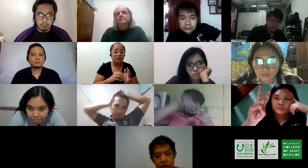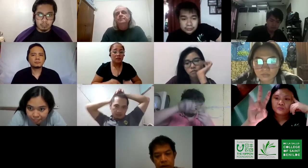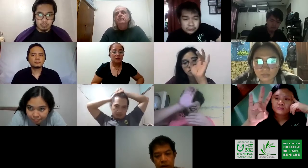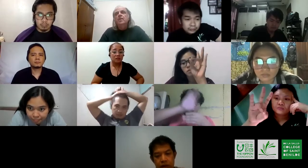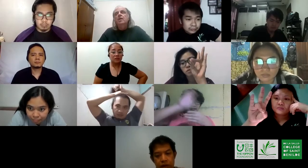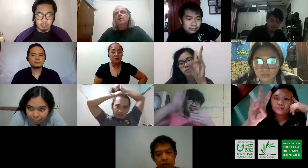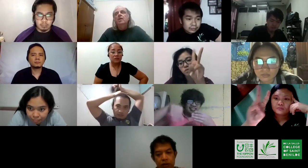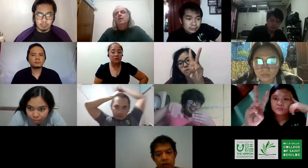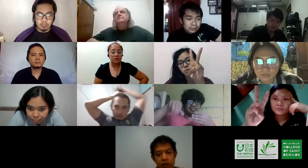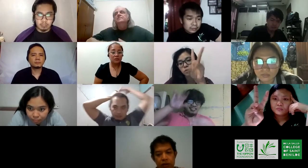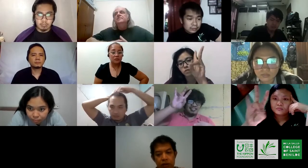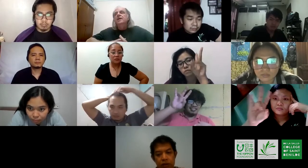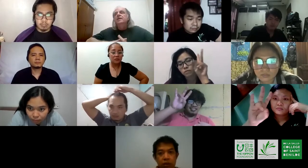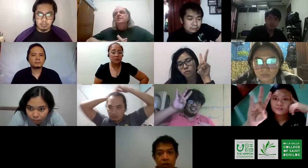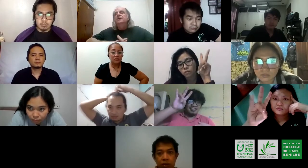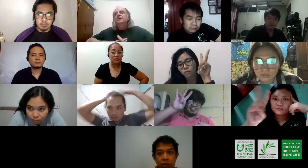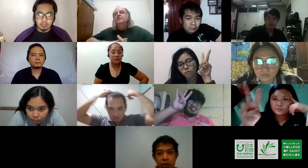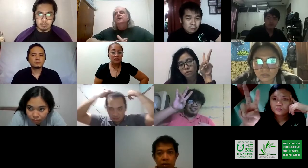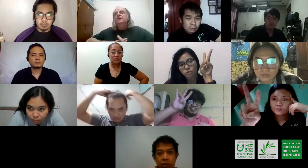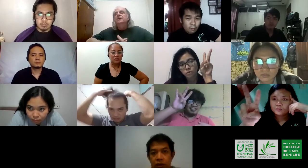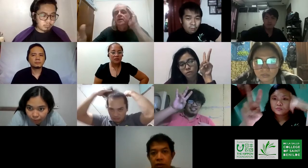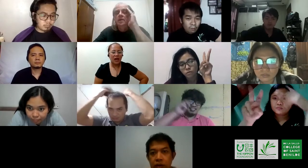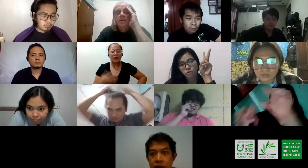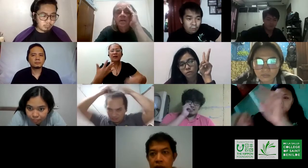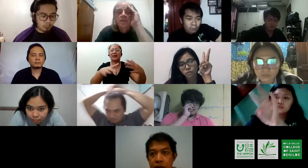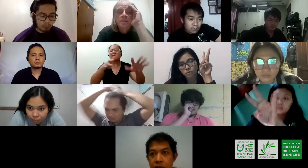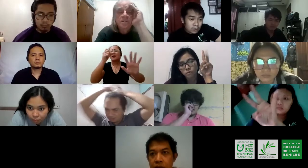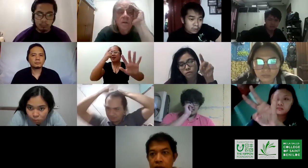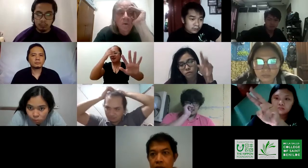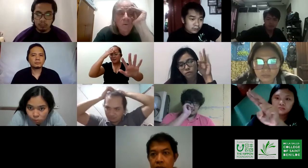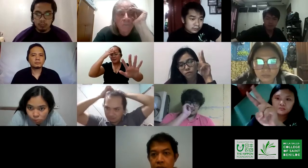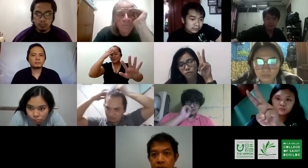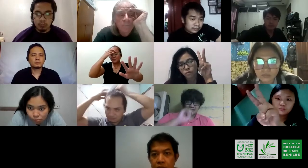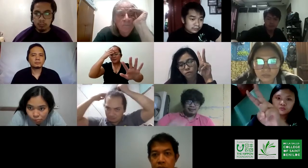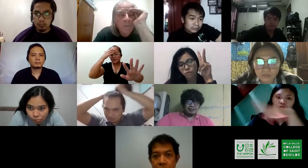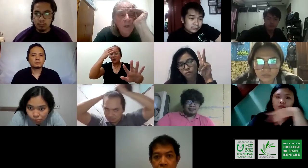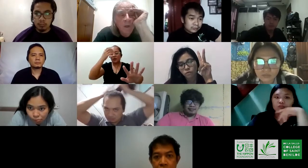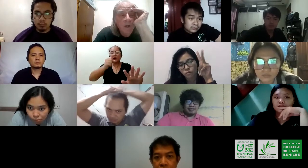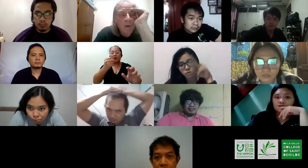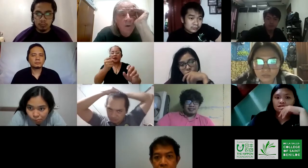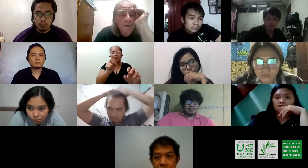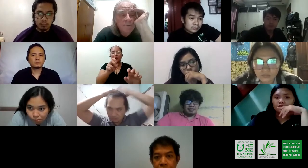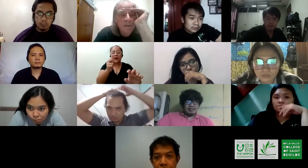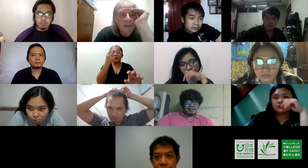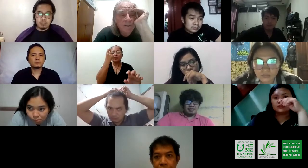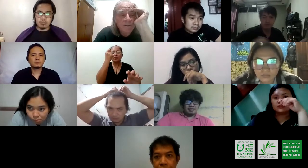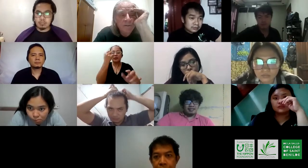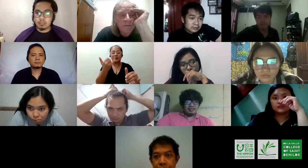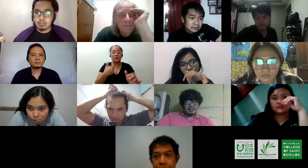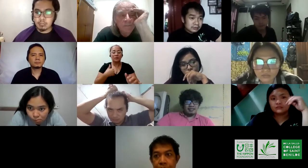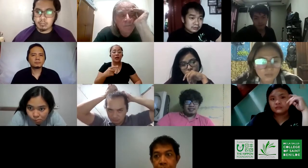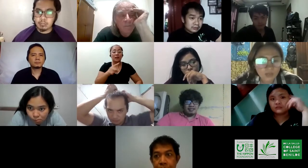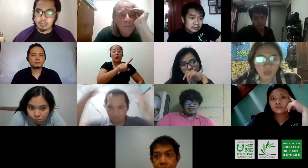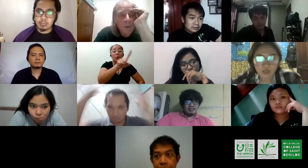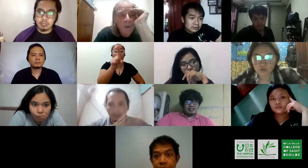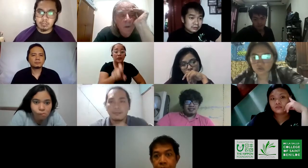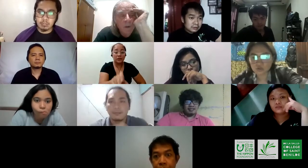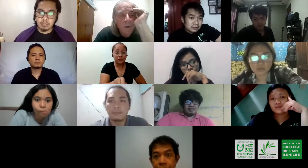Sorry. Okay, I understand now. Okay, so the question is,